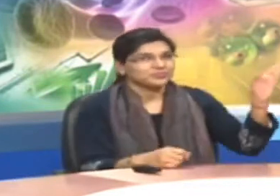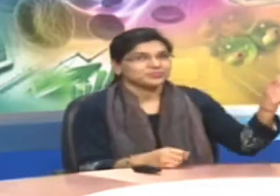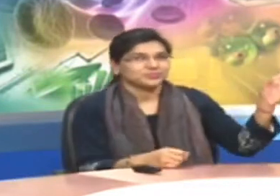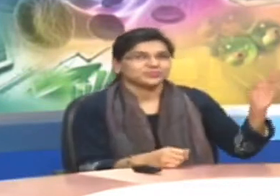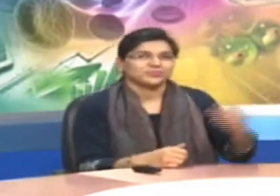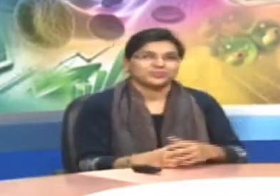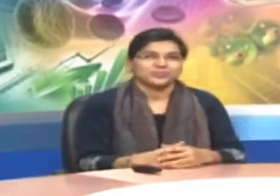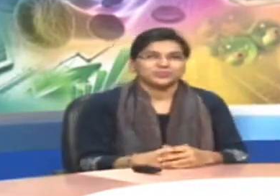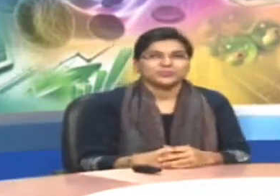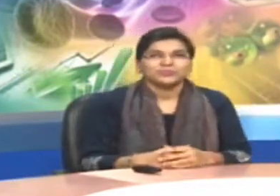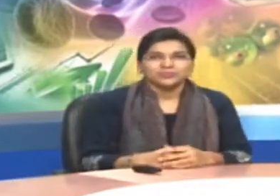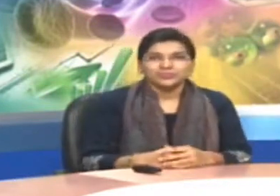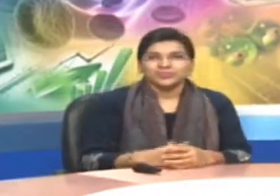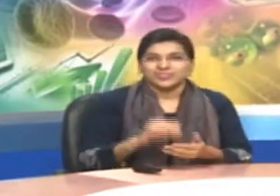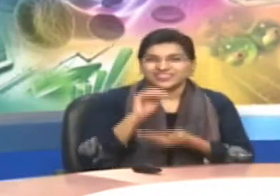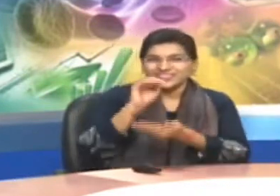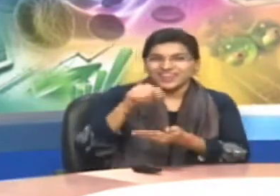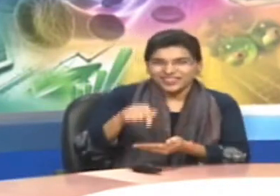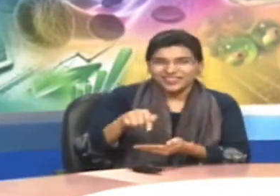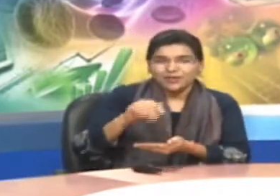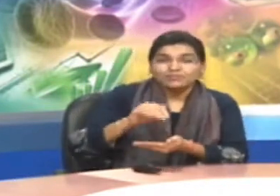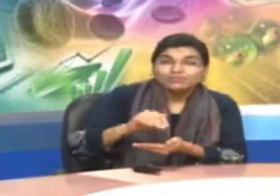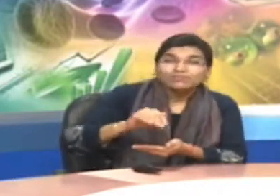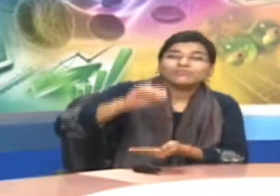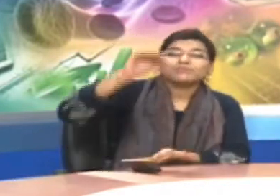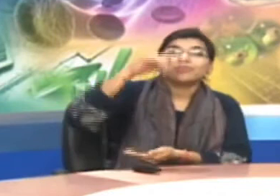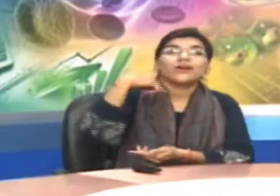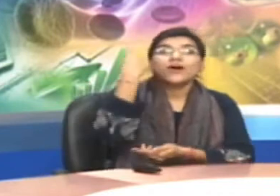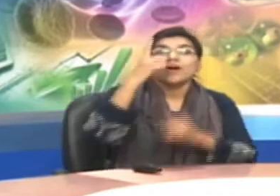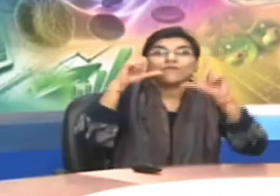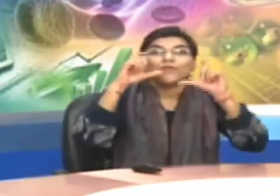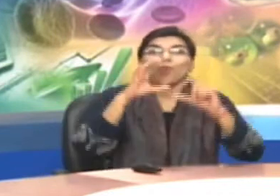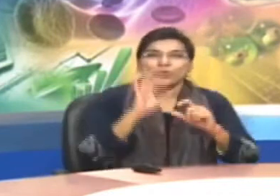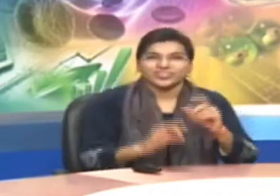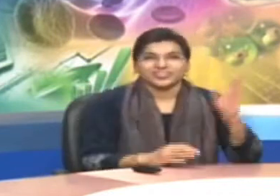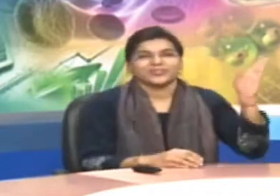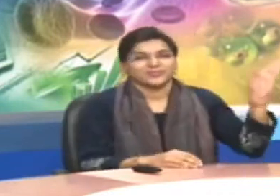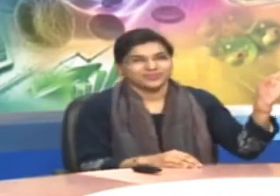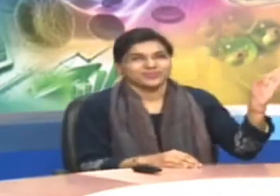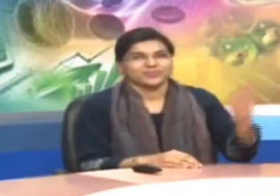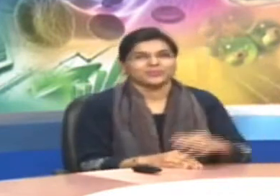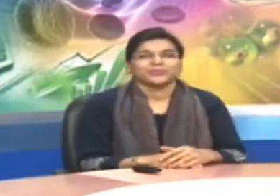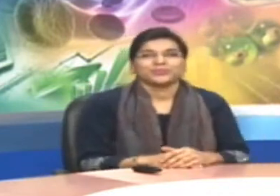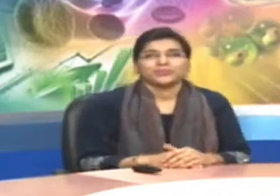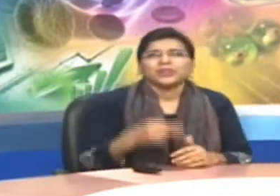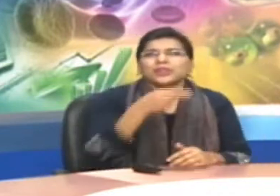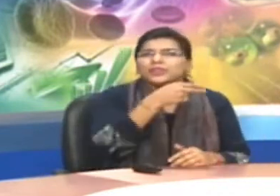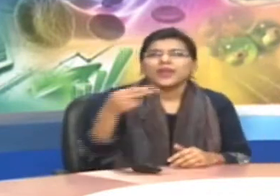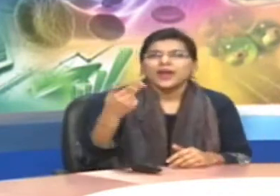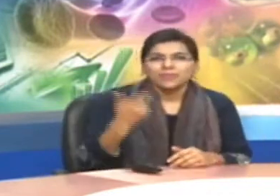As you see in the picture, this is Ved Mehta presently.